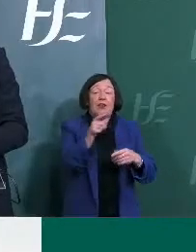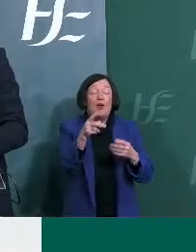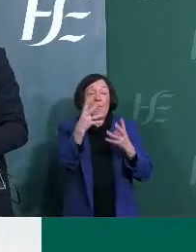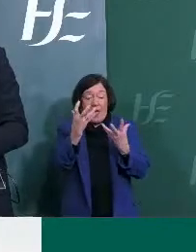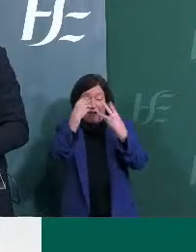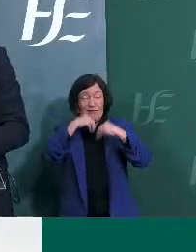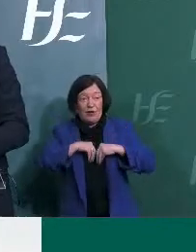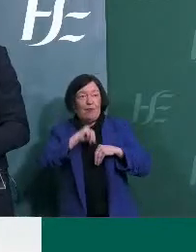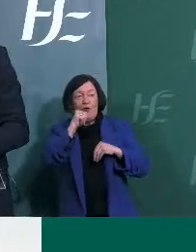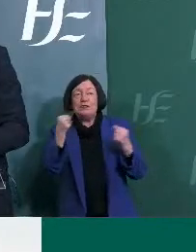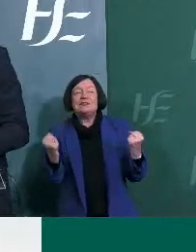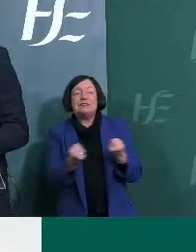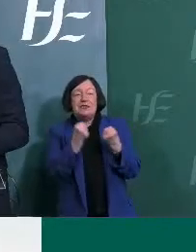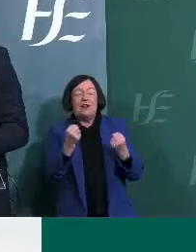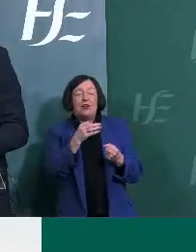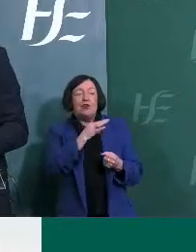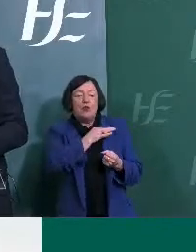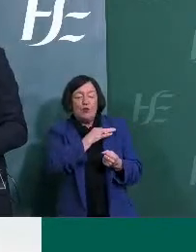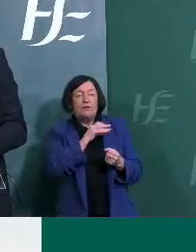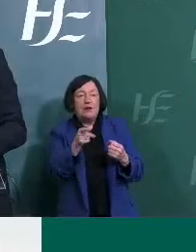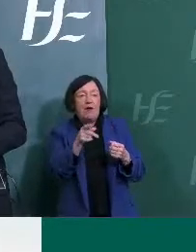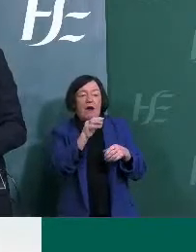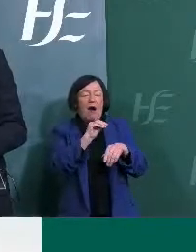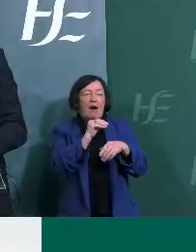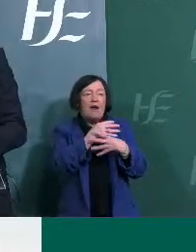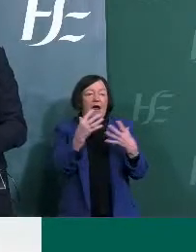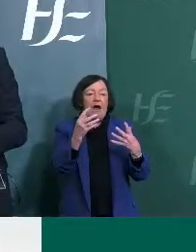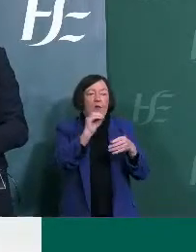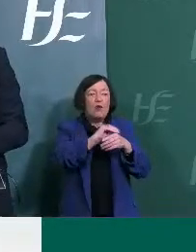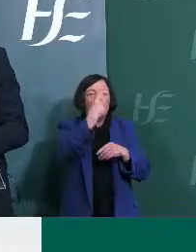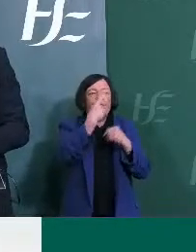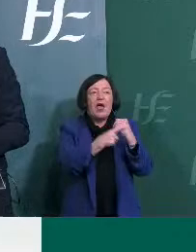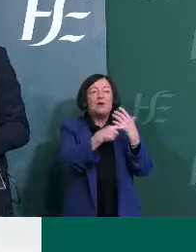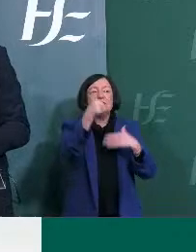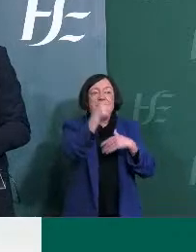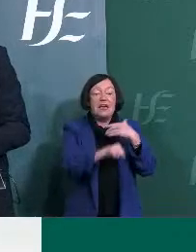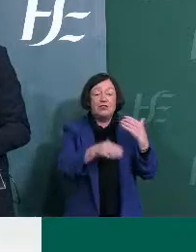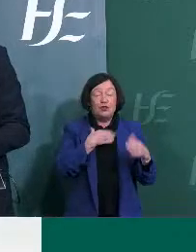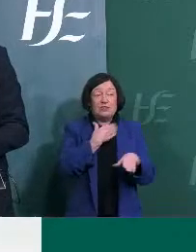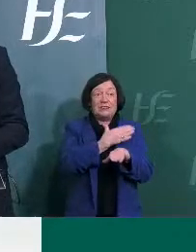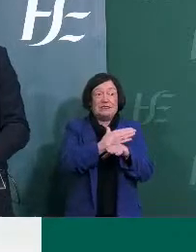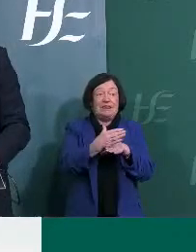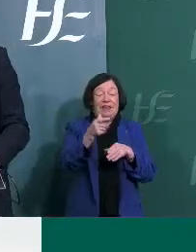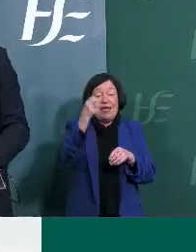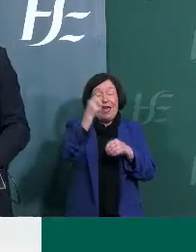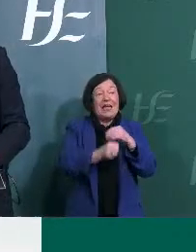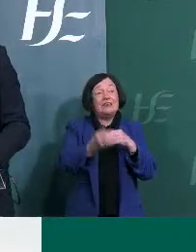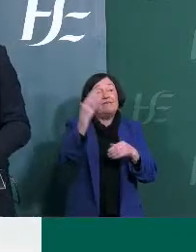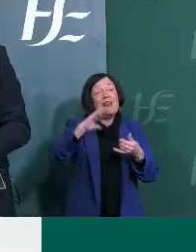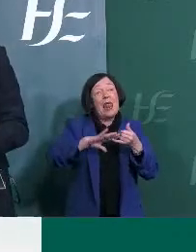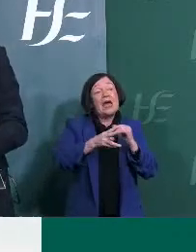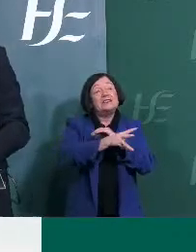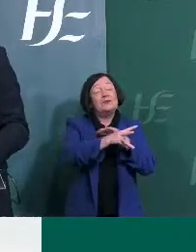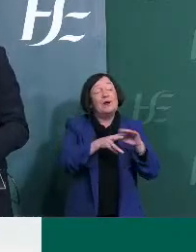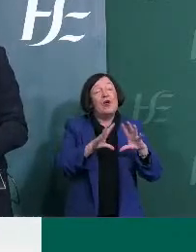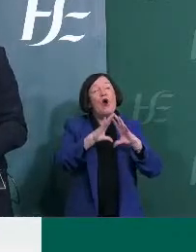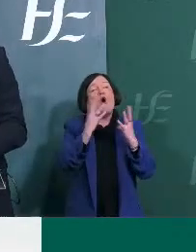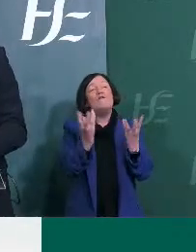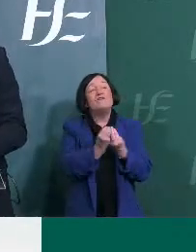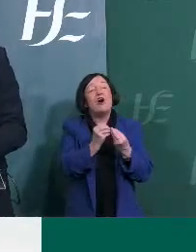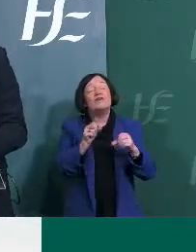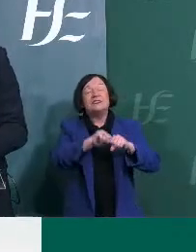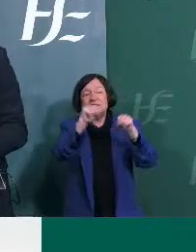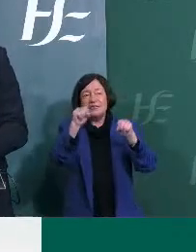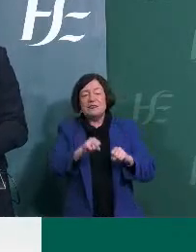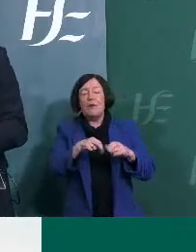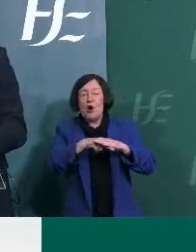close contacts, and we've seen a good uptake on that, around 1,000 a day. That just kicked in tail end of last week. So overall, the system